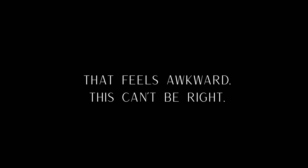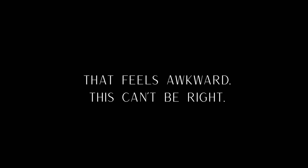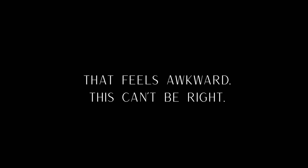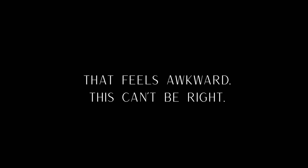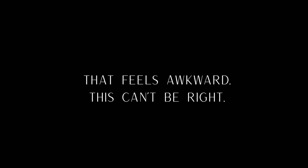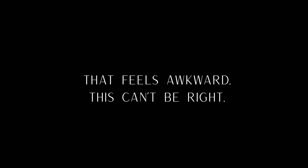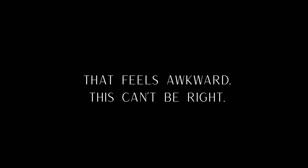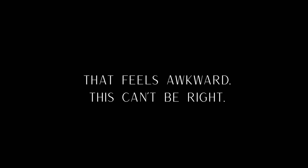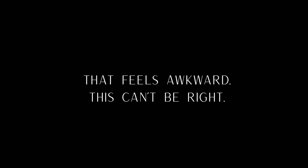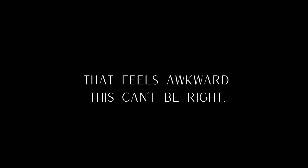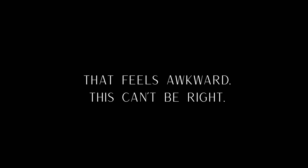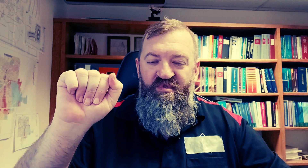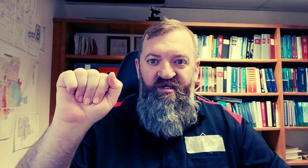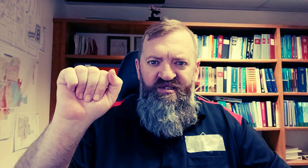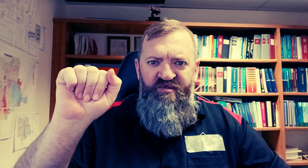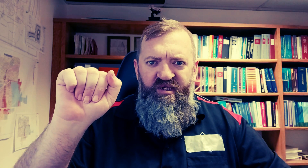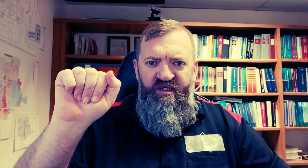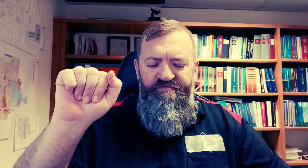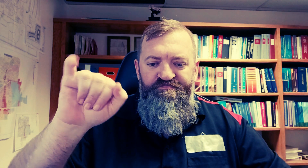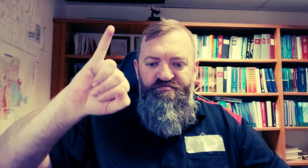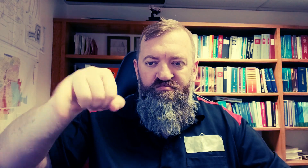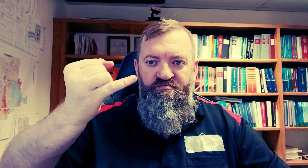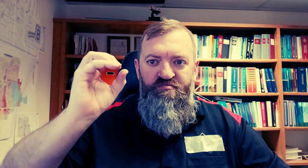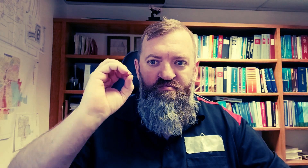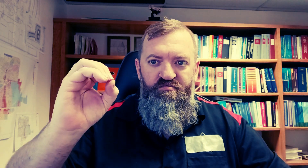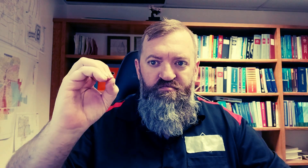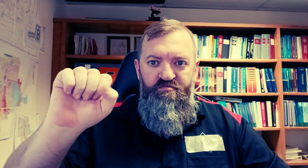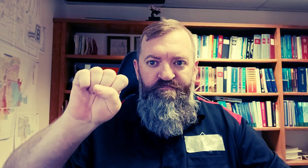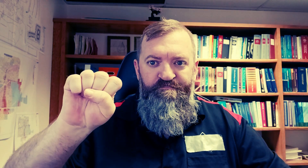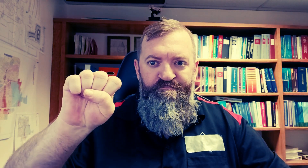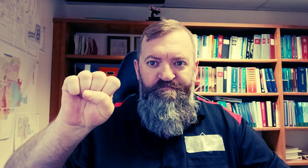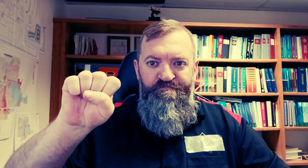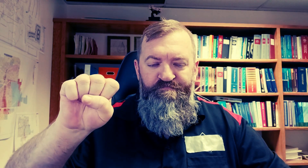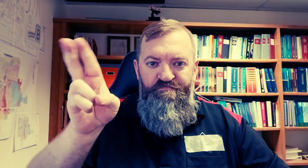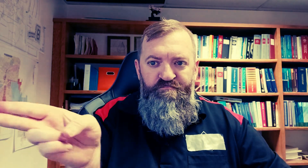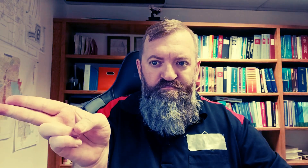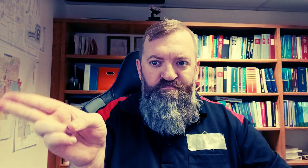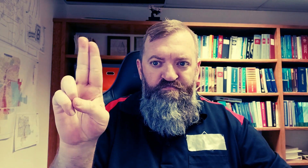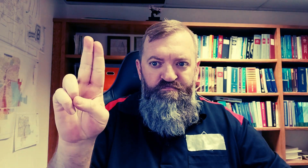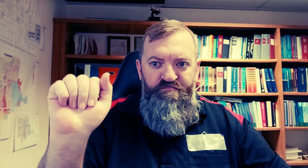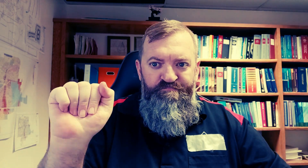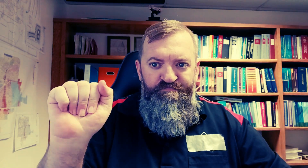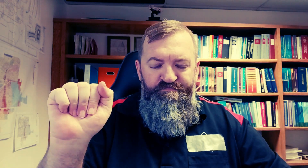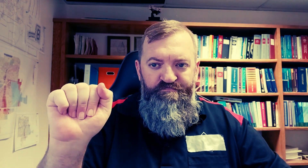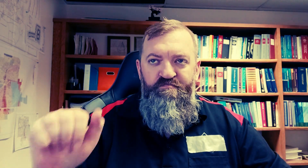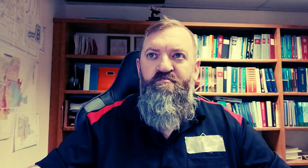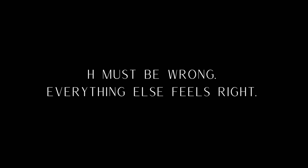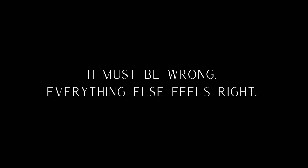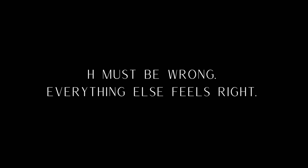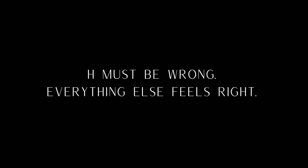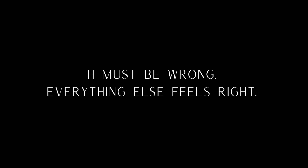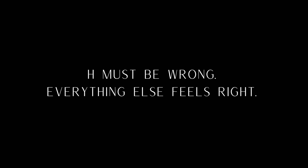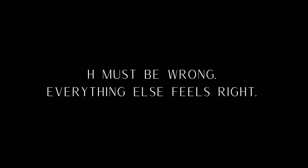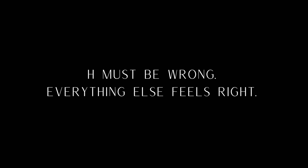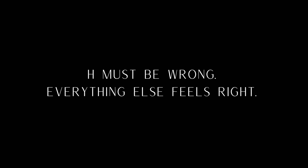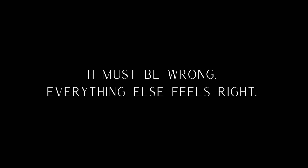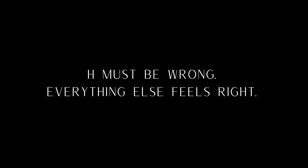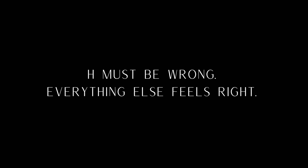it is a very necessary part of interacting with someone using sign language, especially the first time, as a way of